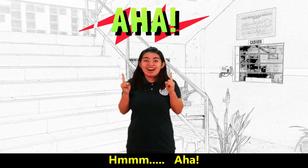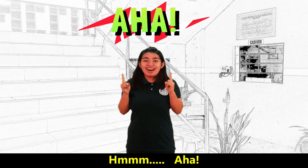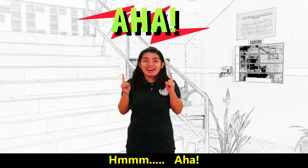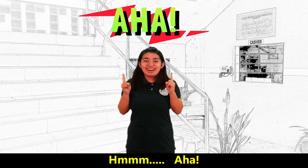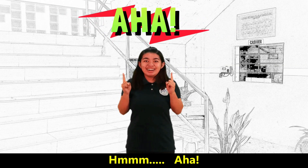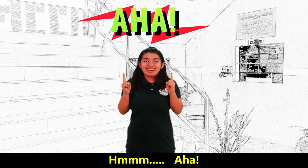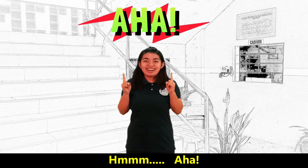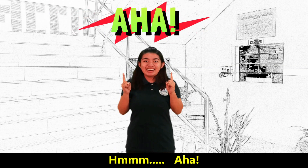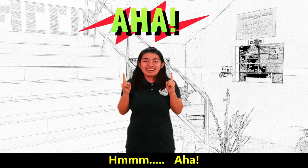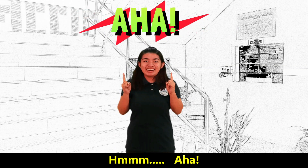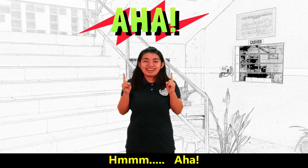Aha.